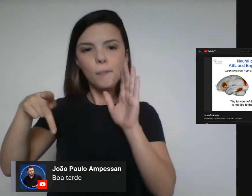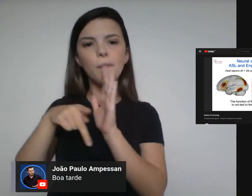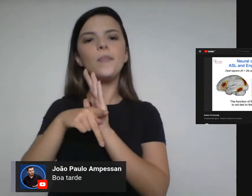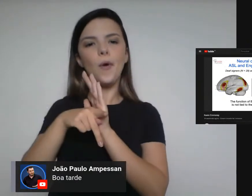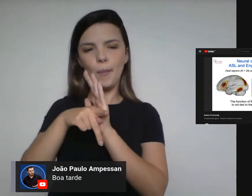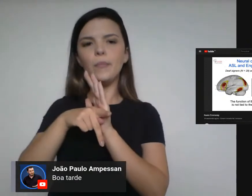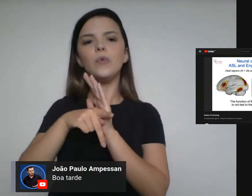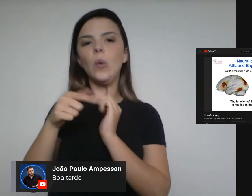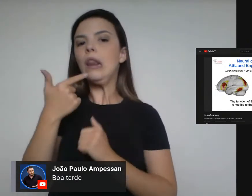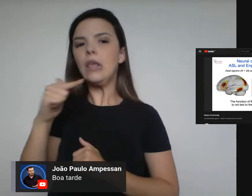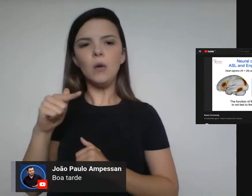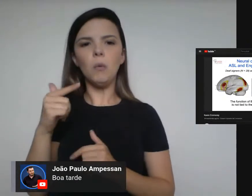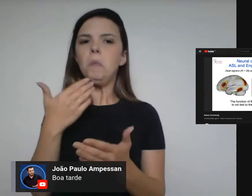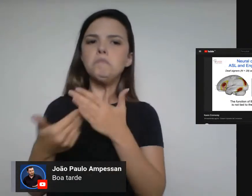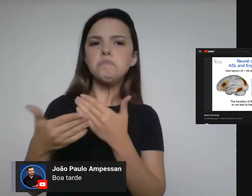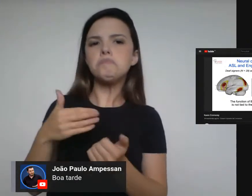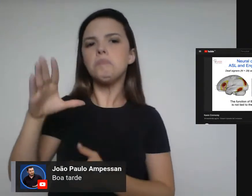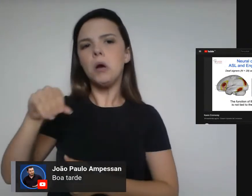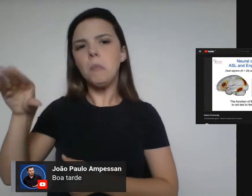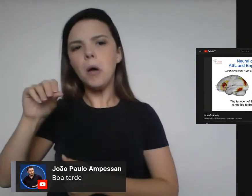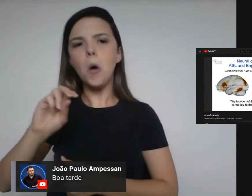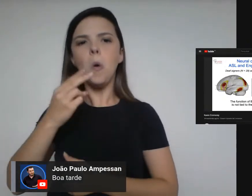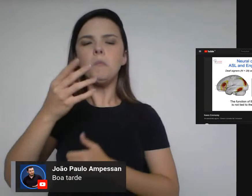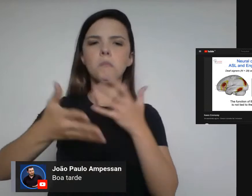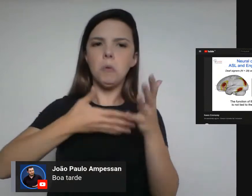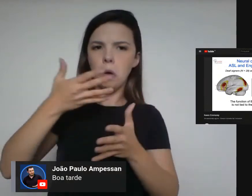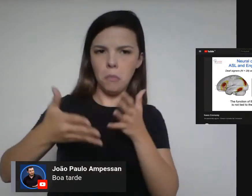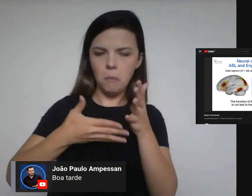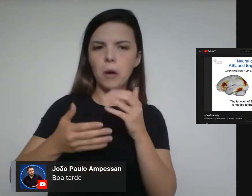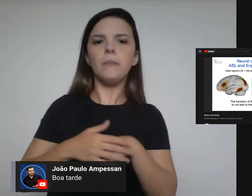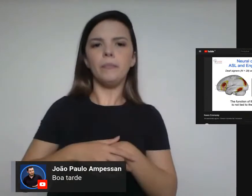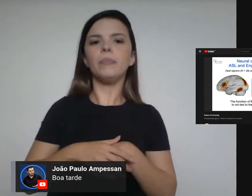anatomical proximity of Broca's area to the sensory motor